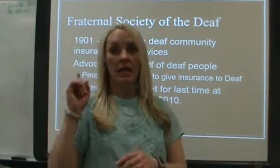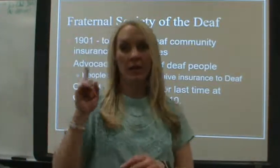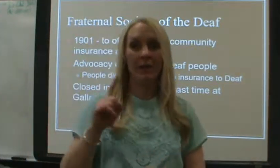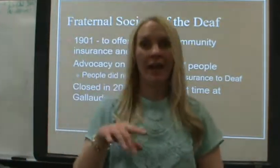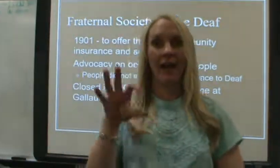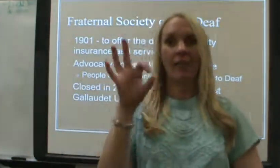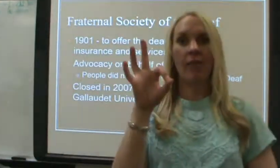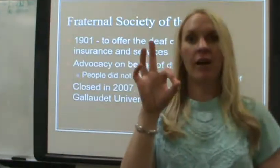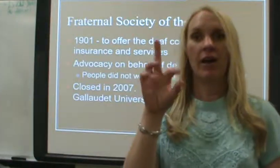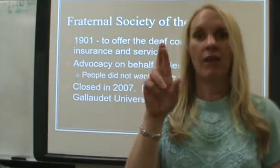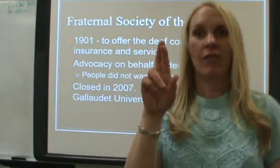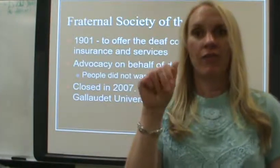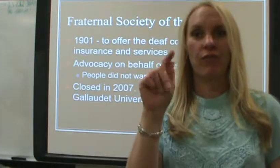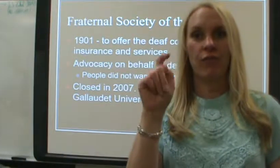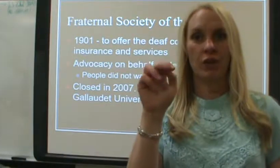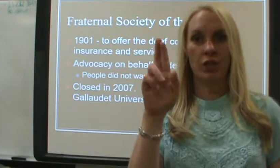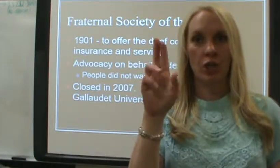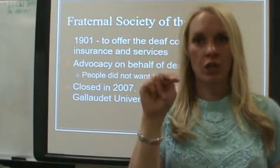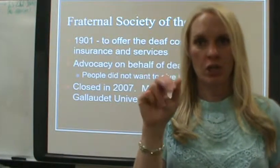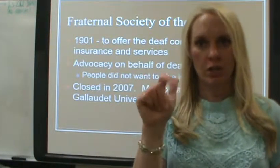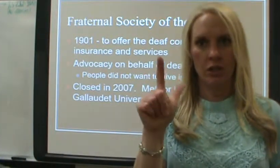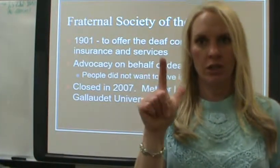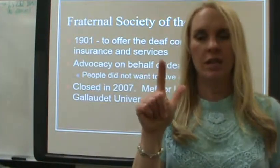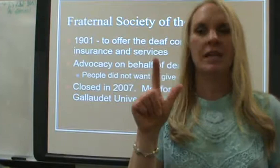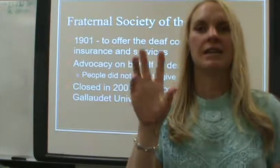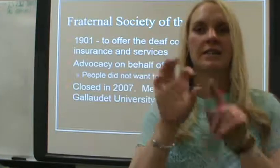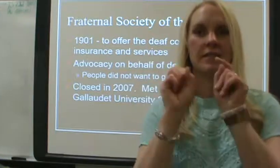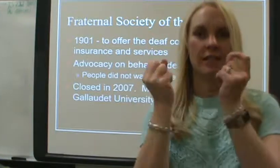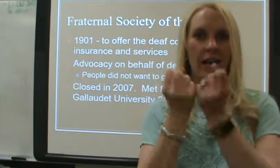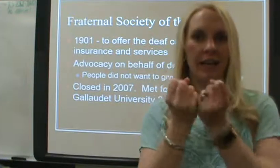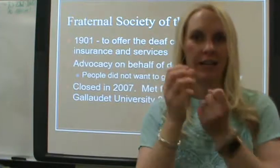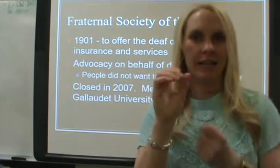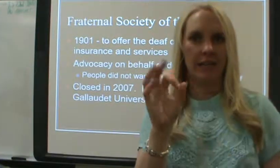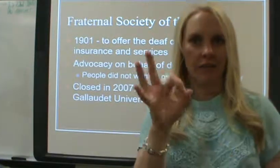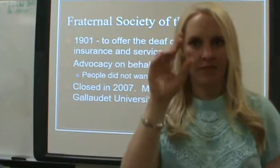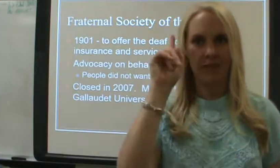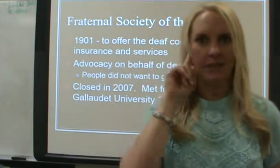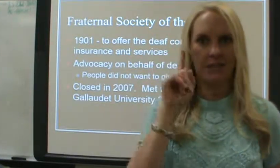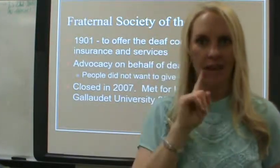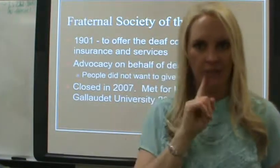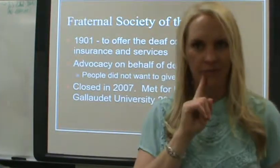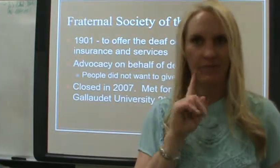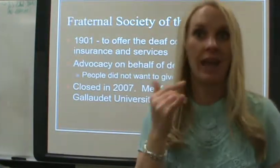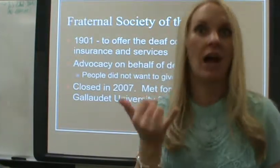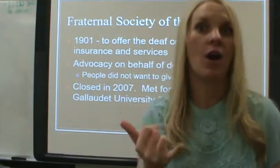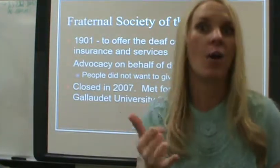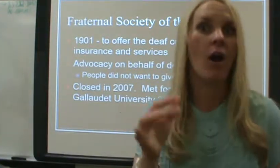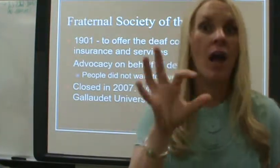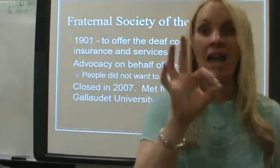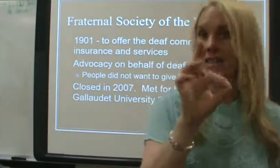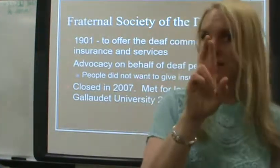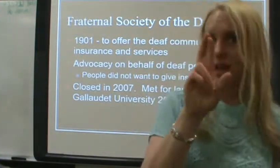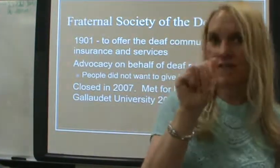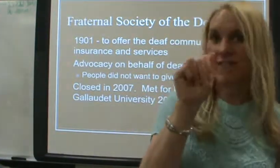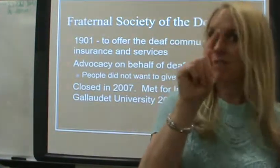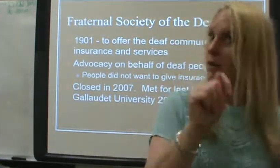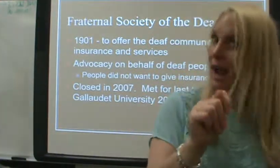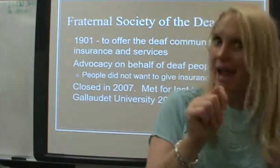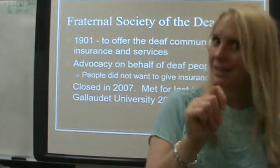Here we have the Fraternal Society of the Deaf. Now, it's not a